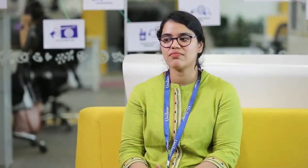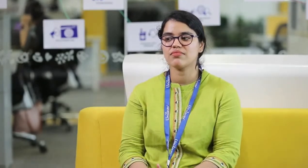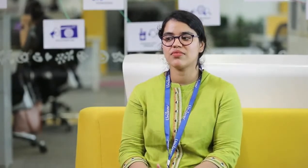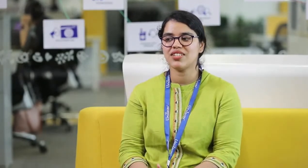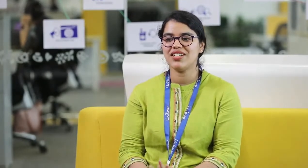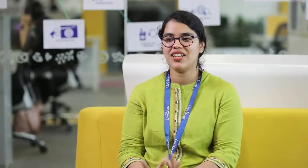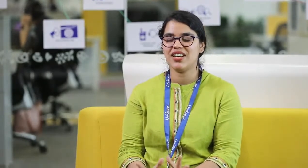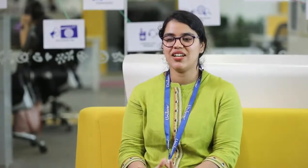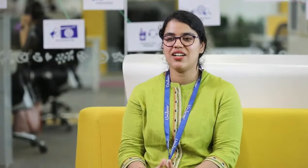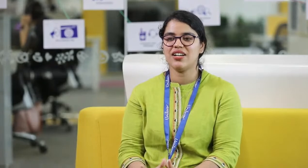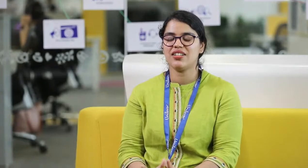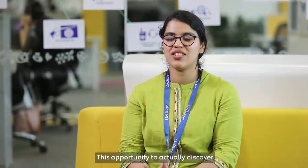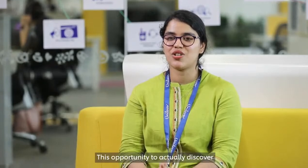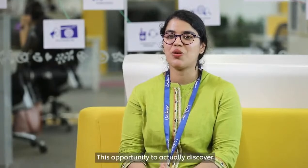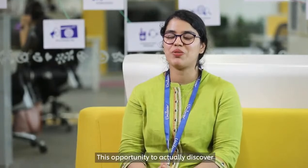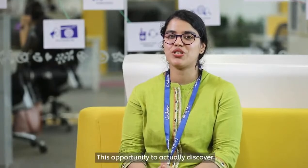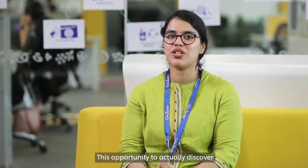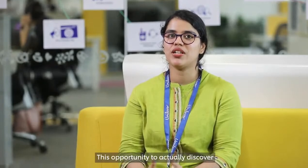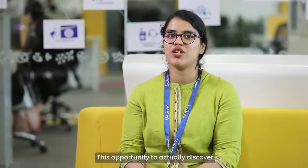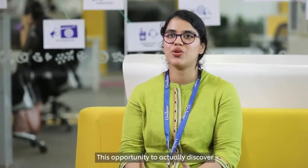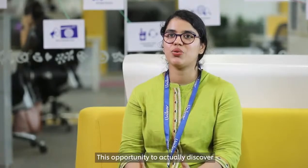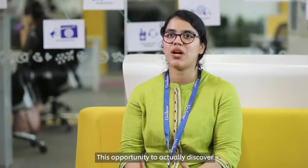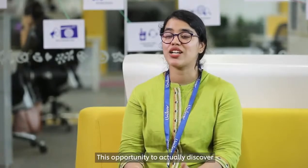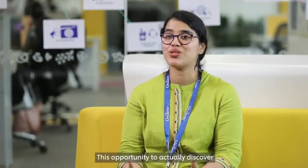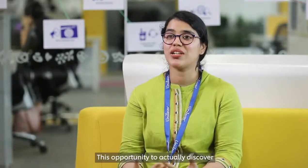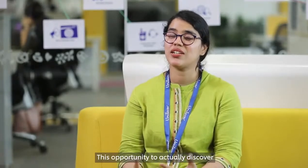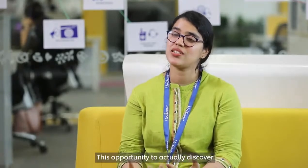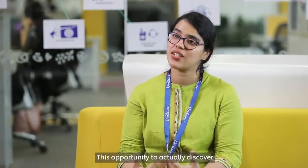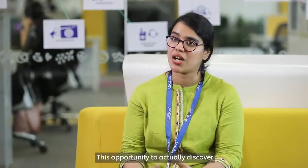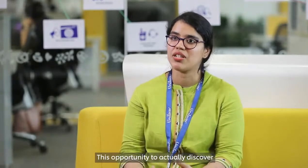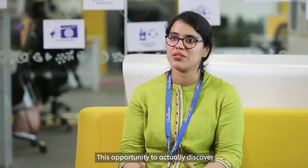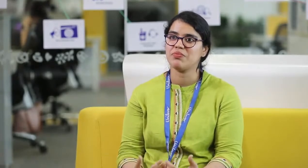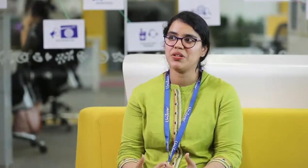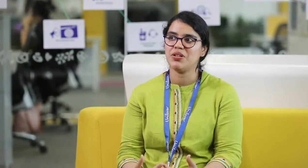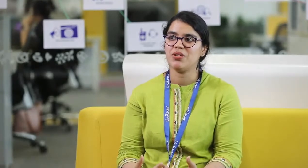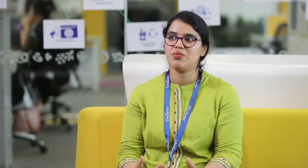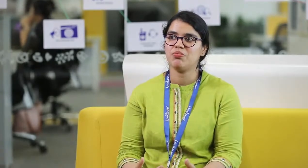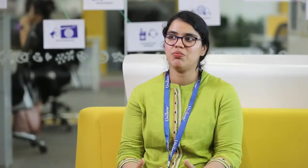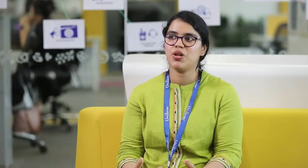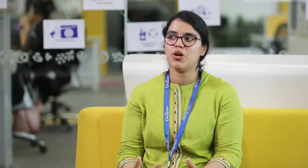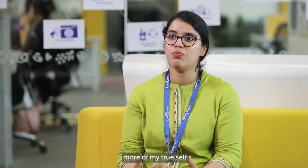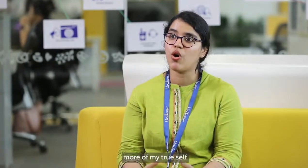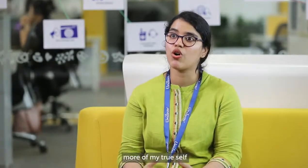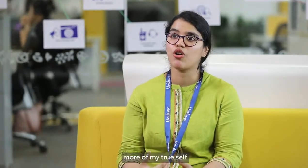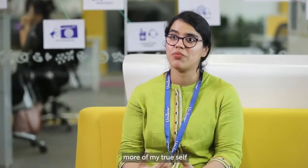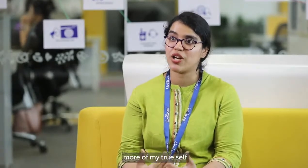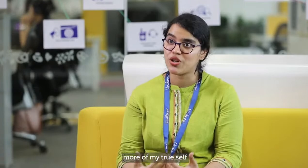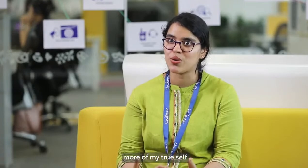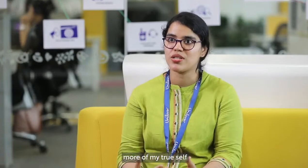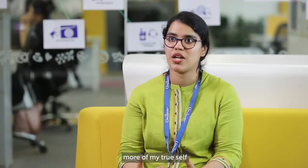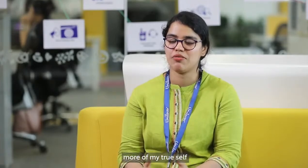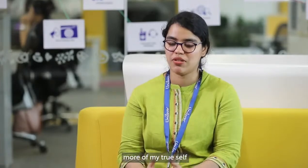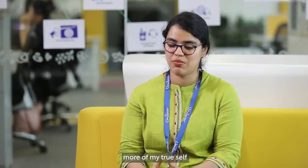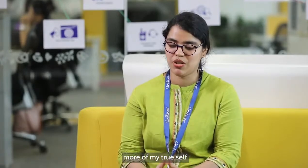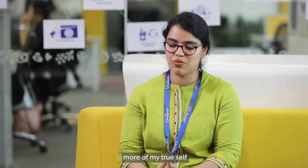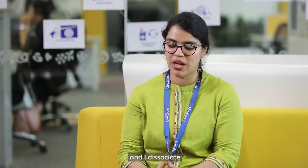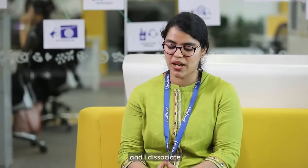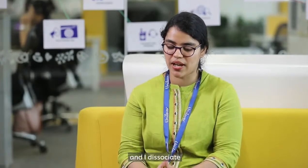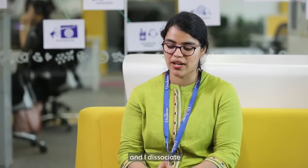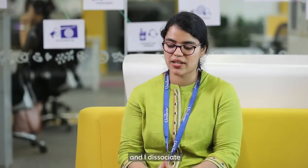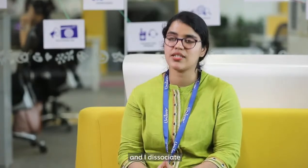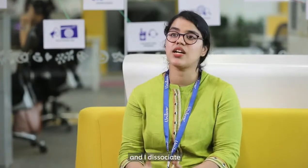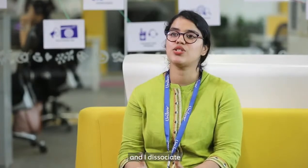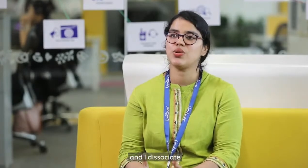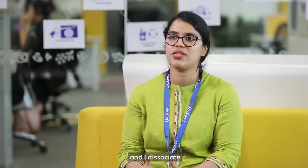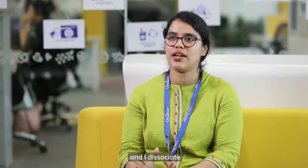that. This opportunity to actually discover more of my true self